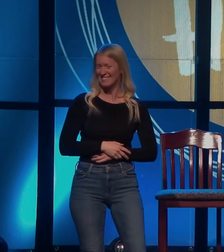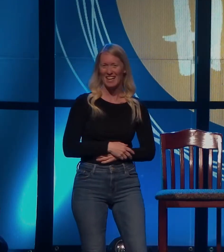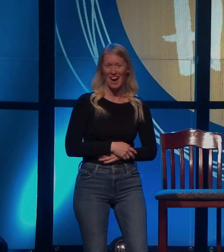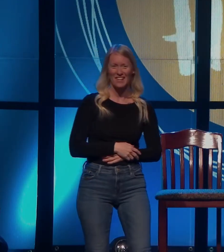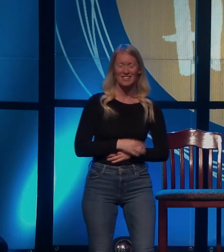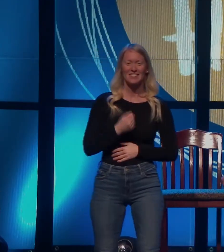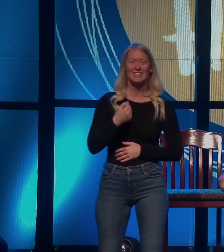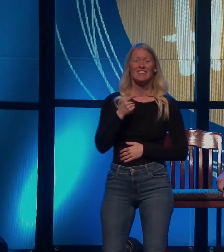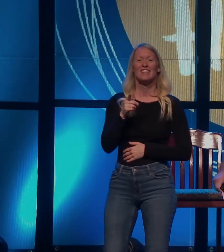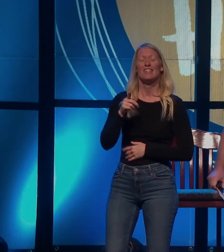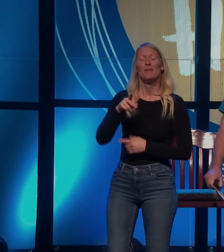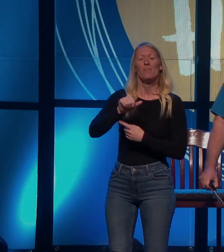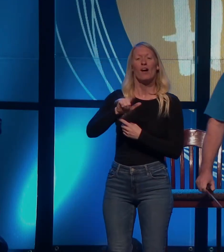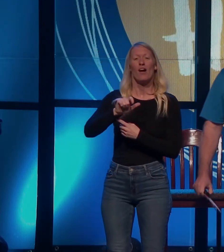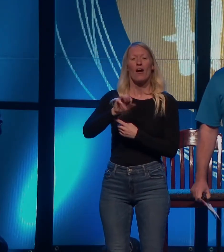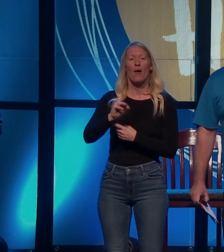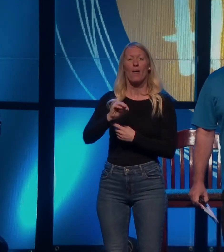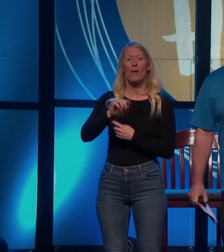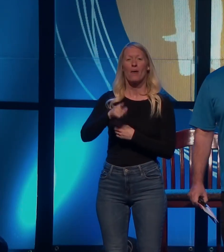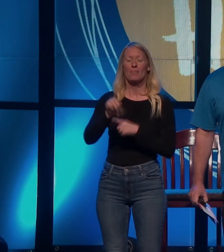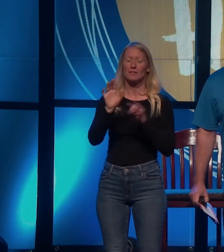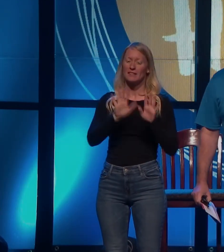fine Palm Sunday,